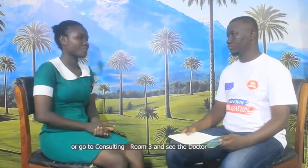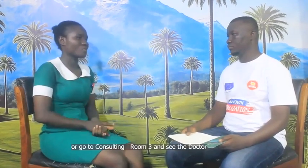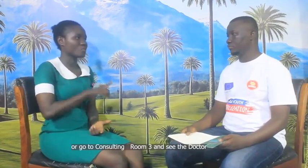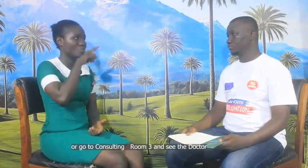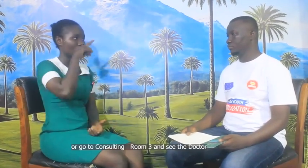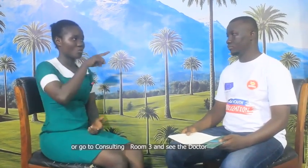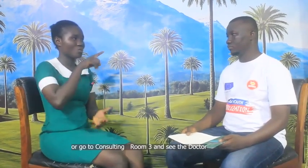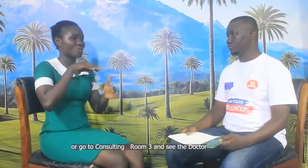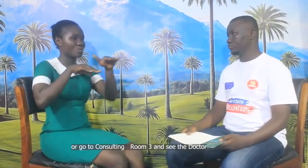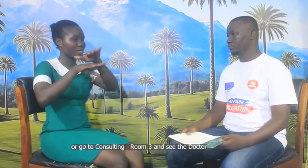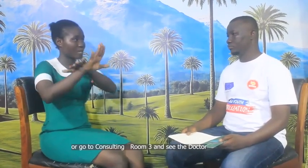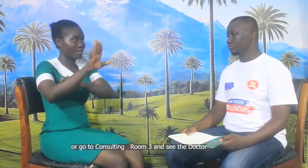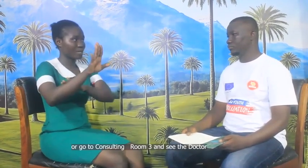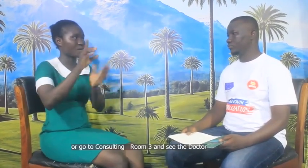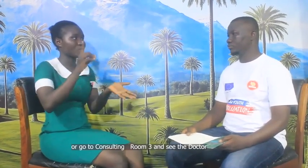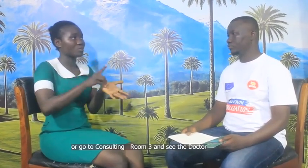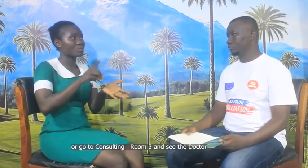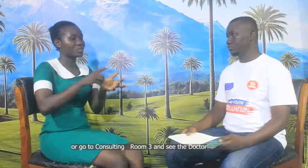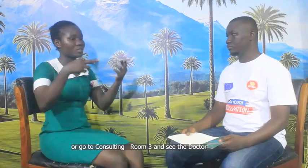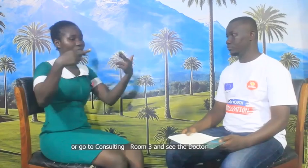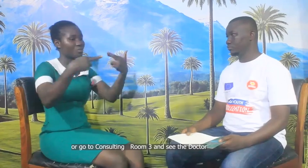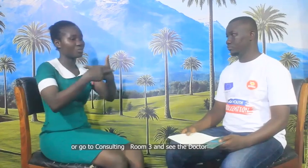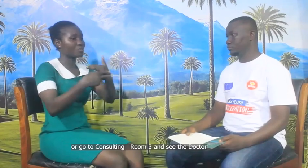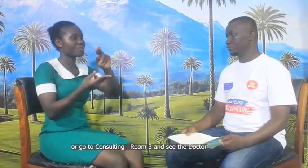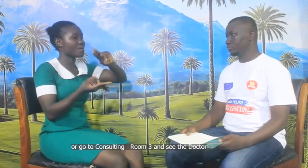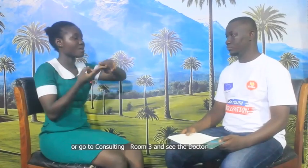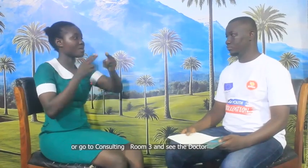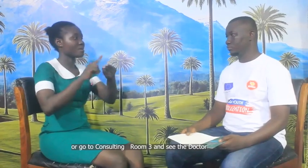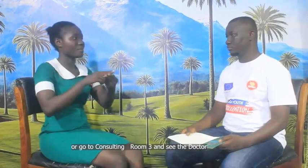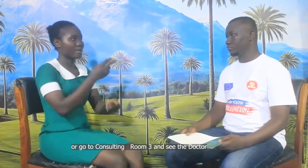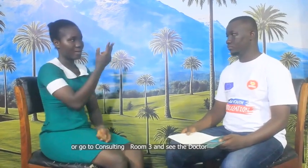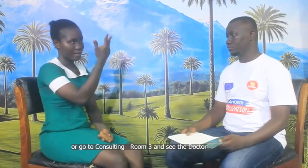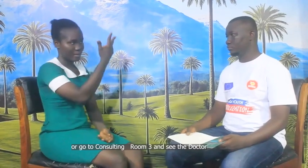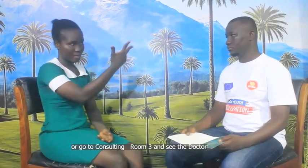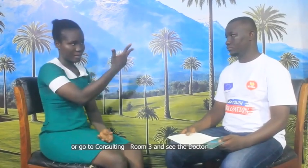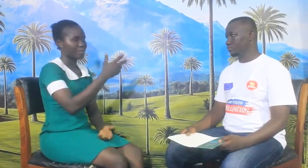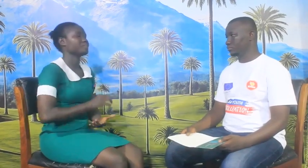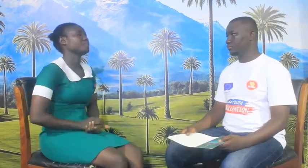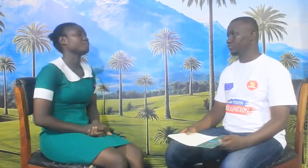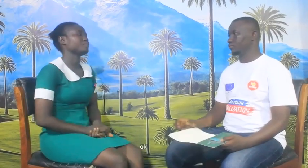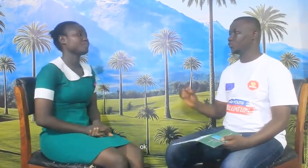Or go to consulting room 3 and see the doctor.